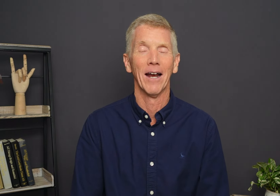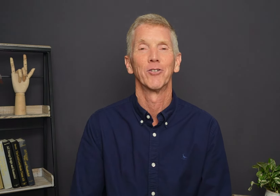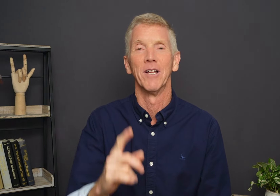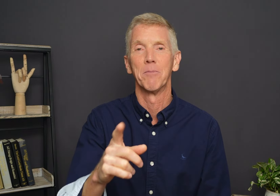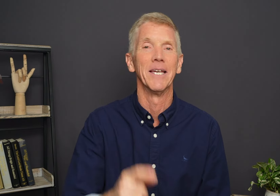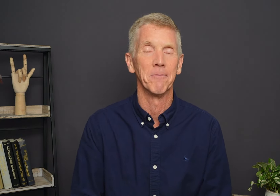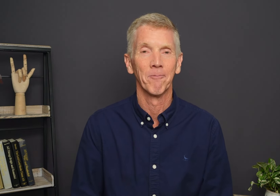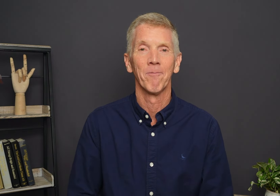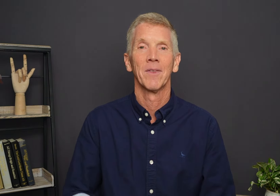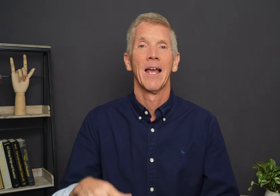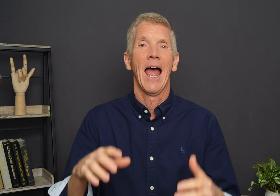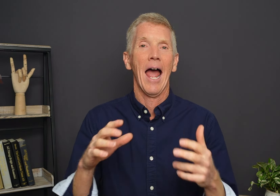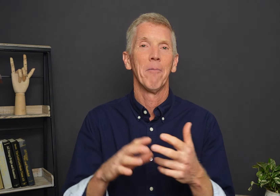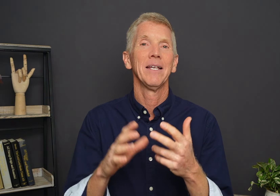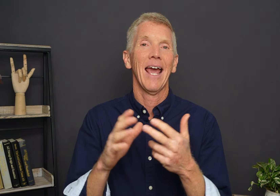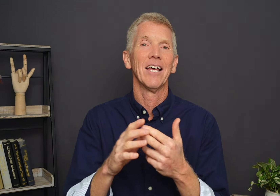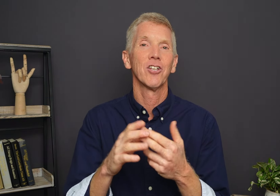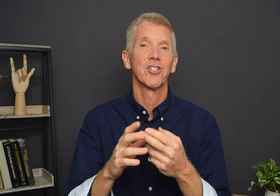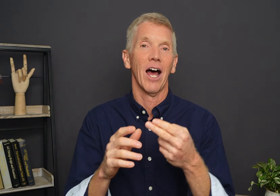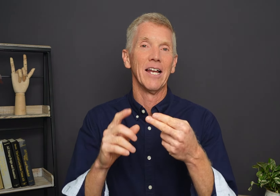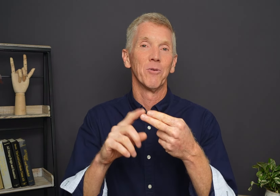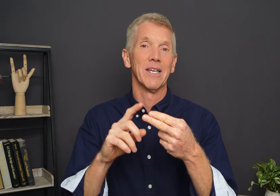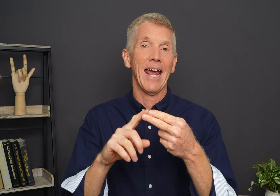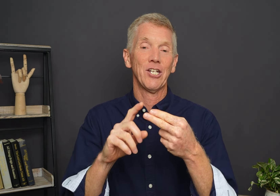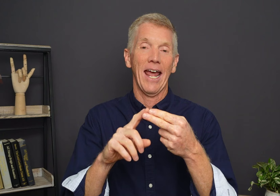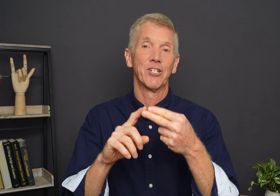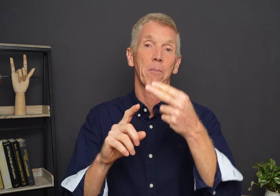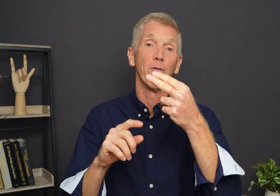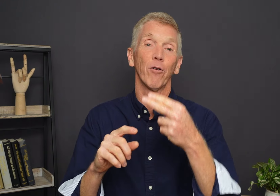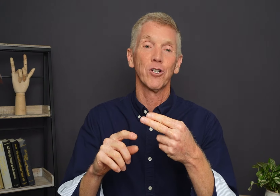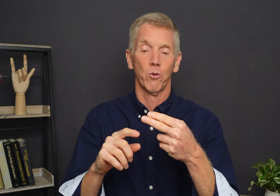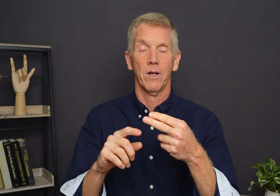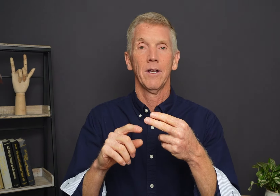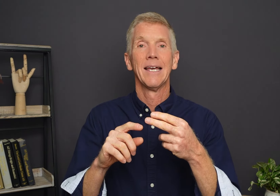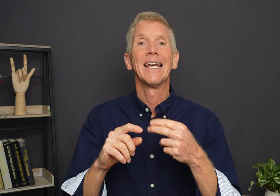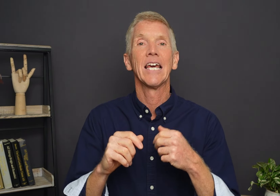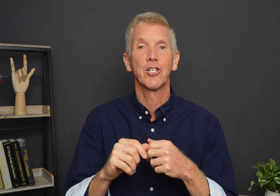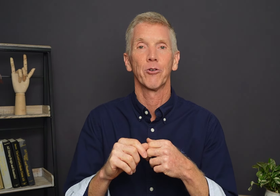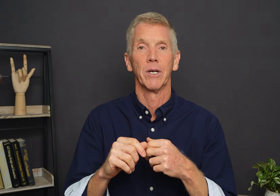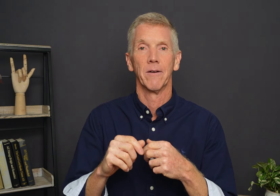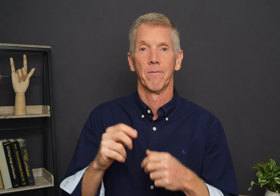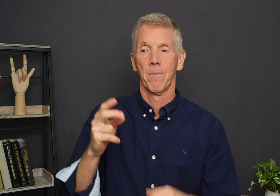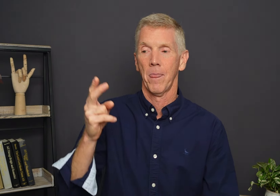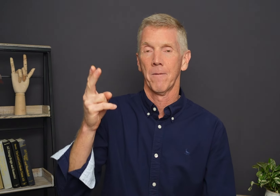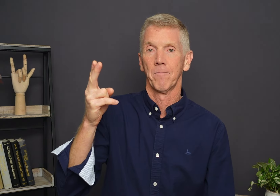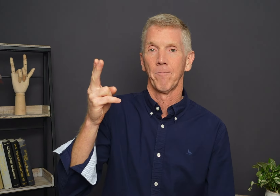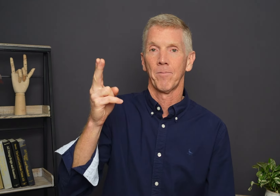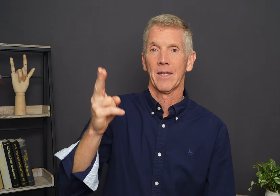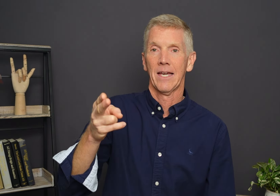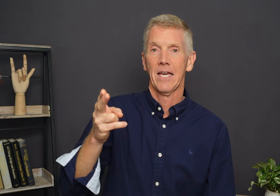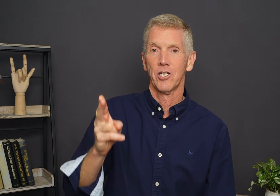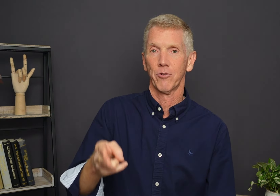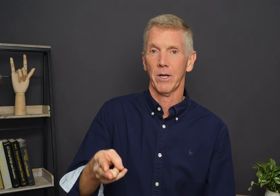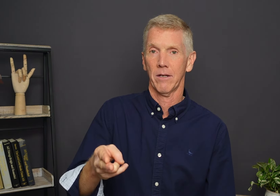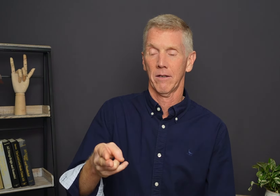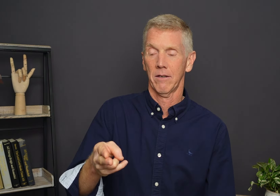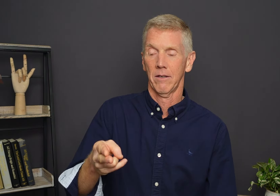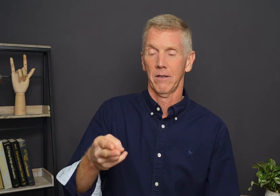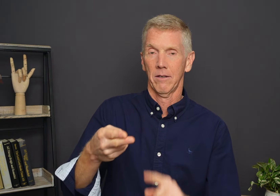So let's begin. How many ASL signs with the H handshape? Our first one, history. History.